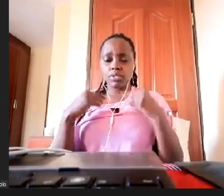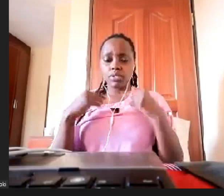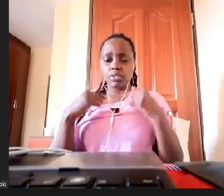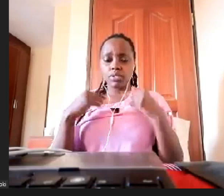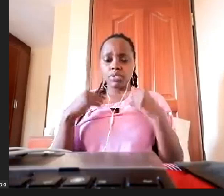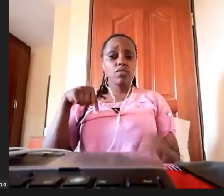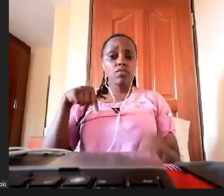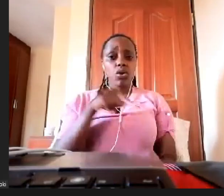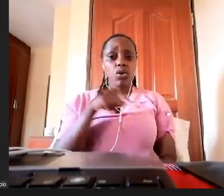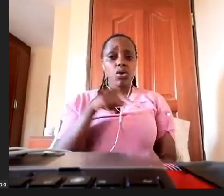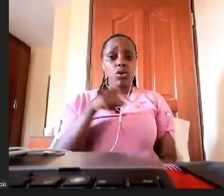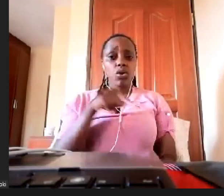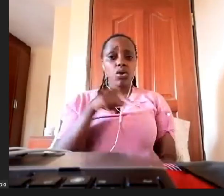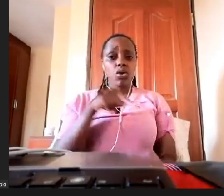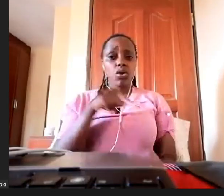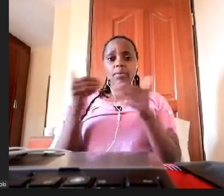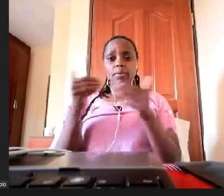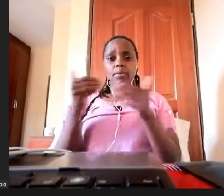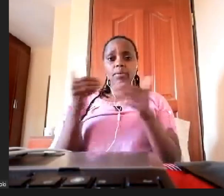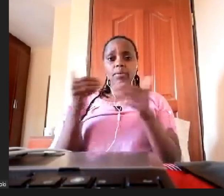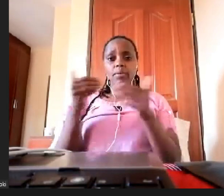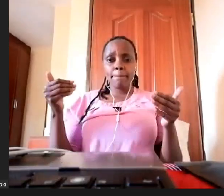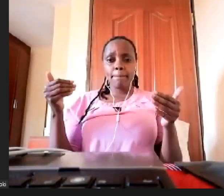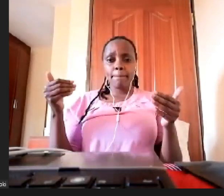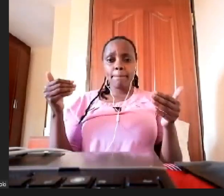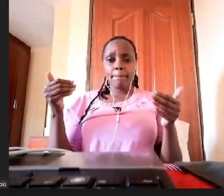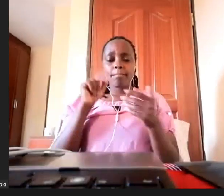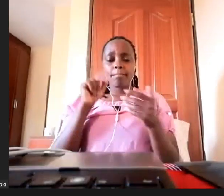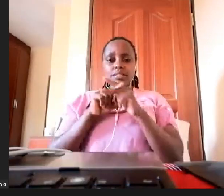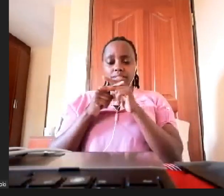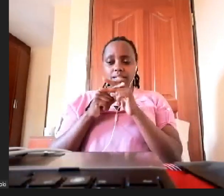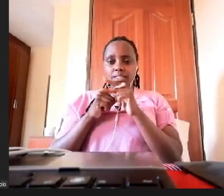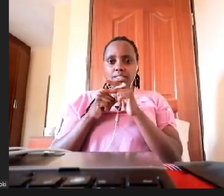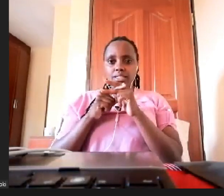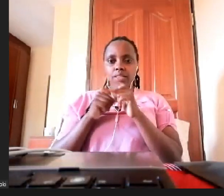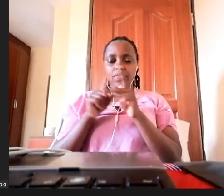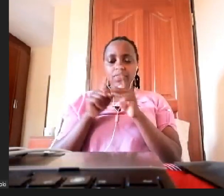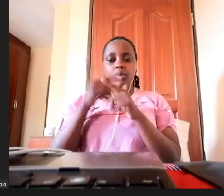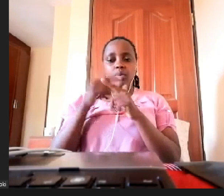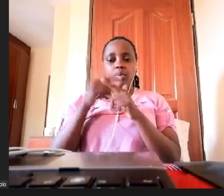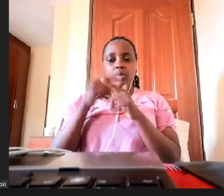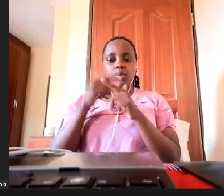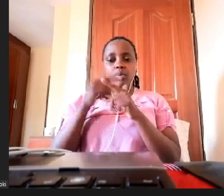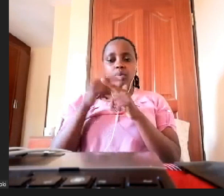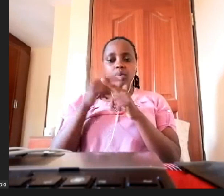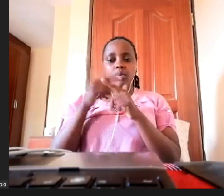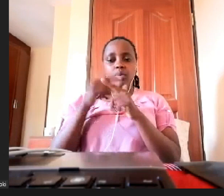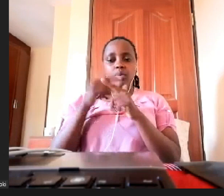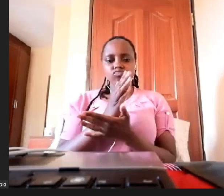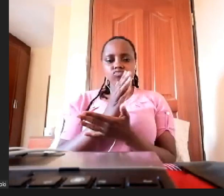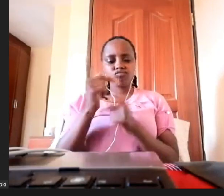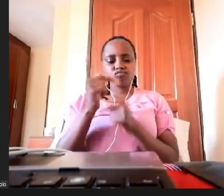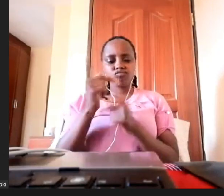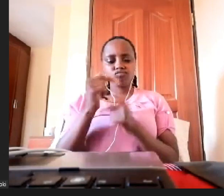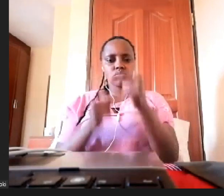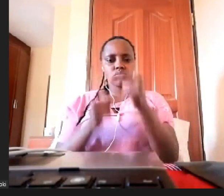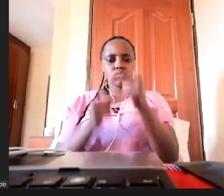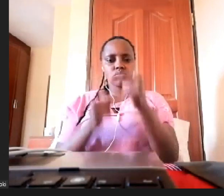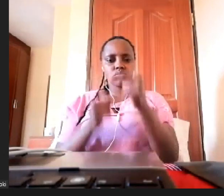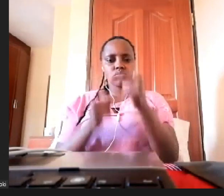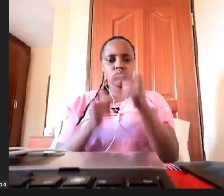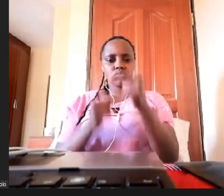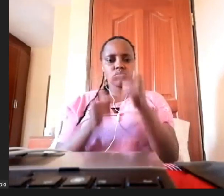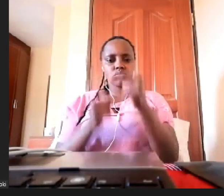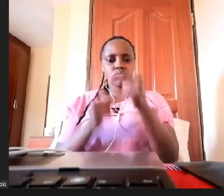But for us, from the initial, from when we started, we involved them throughout. Then once the report